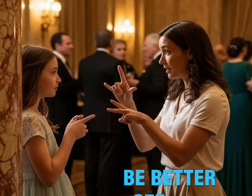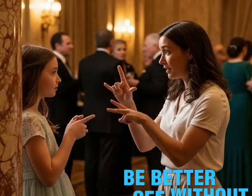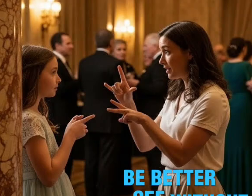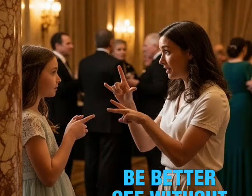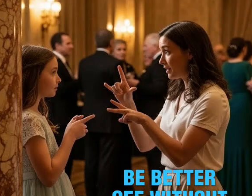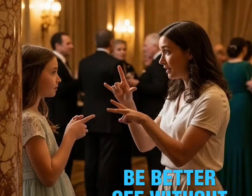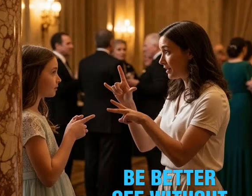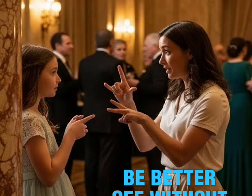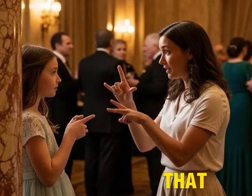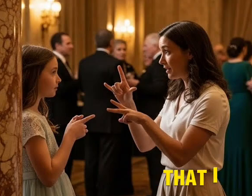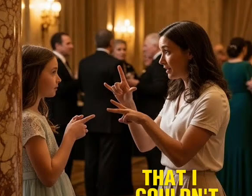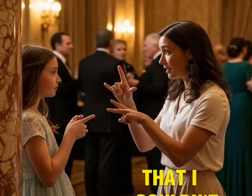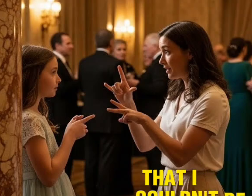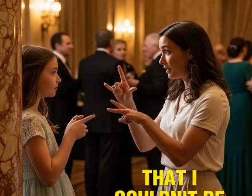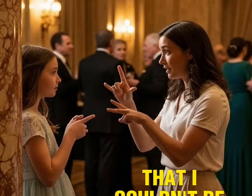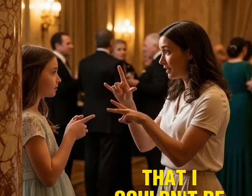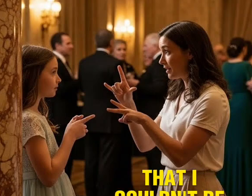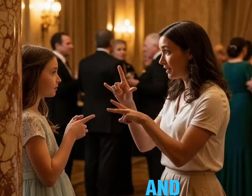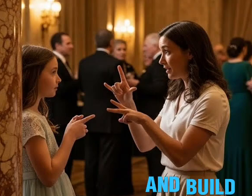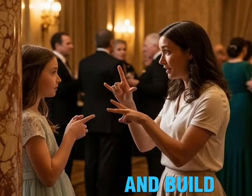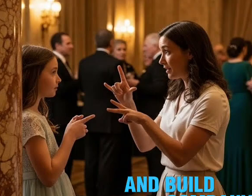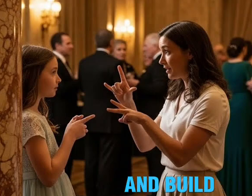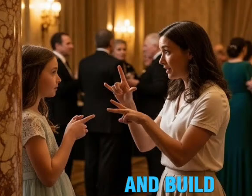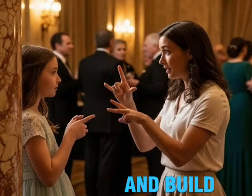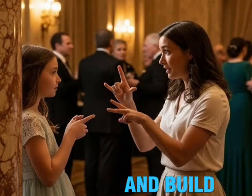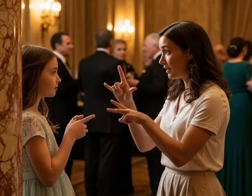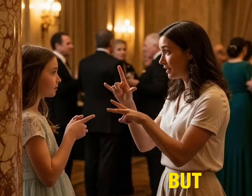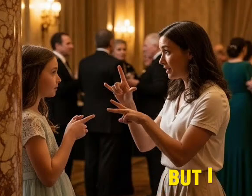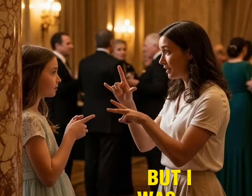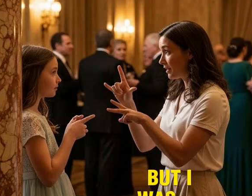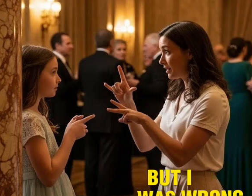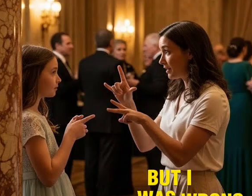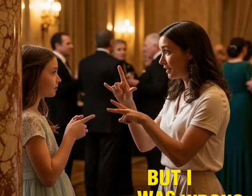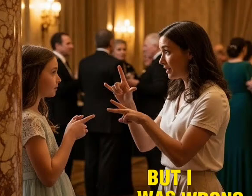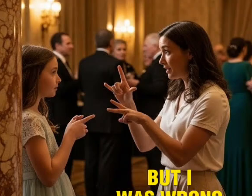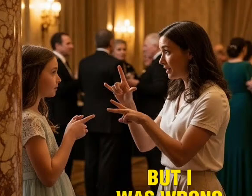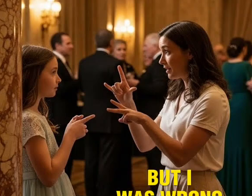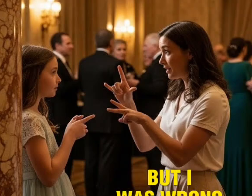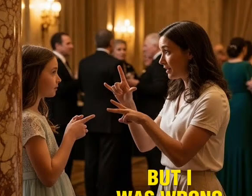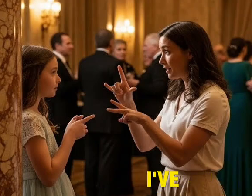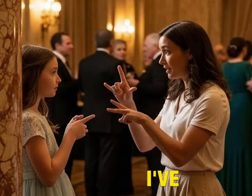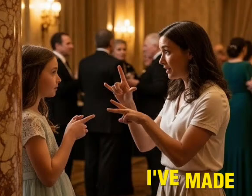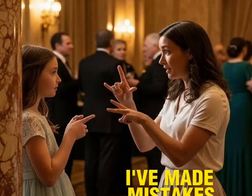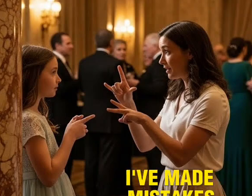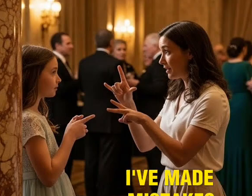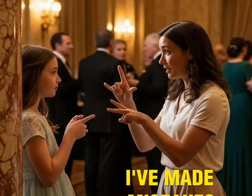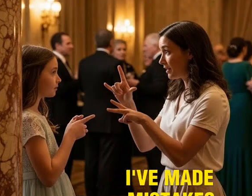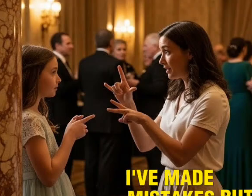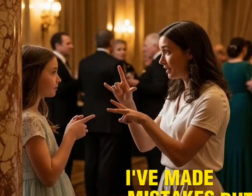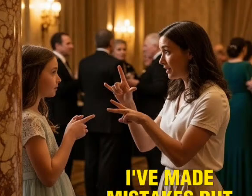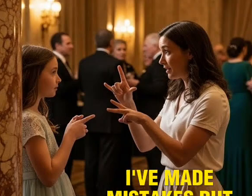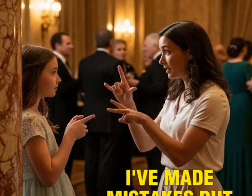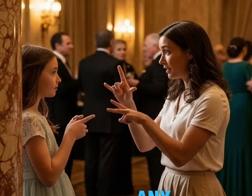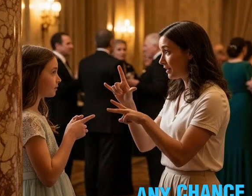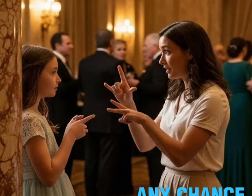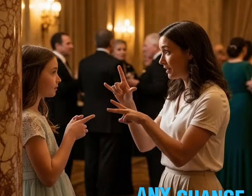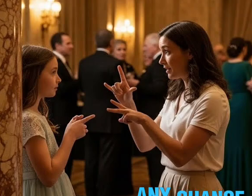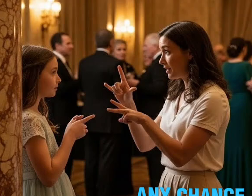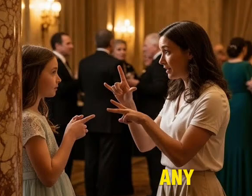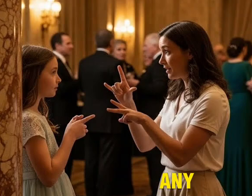without me. That I couldn't be a father and build the company. But I was wrong. Claire, I've made mistakes, but if there's any chance, any at